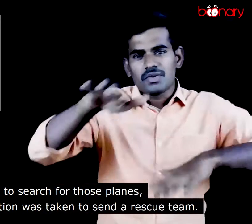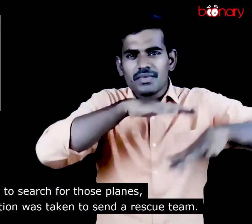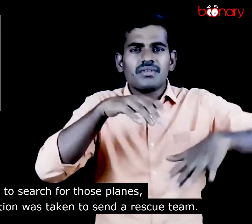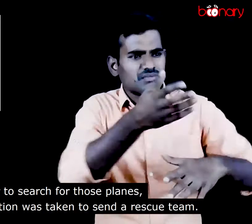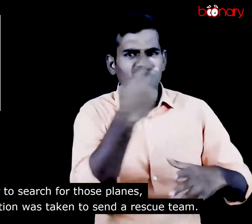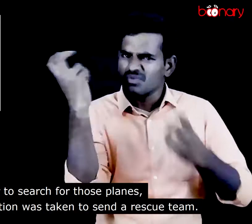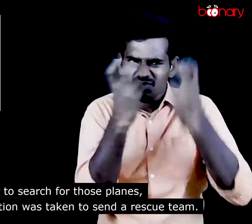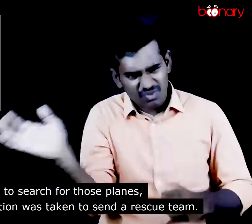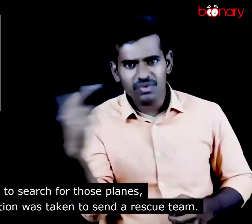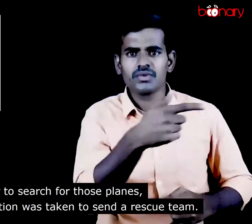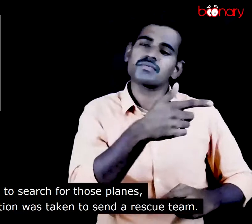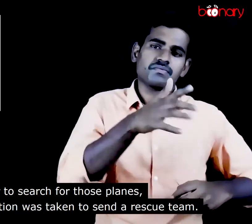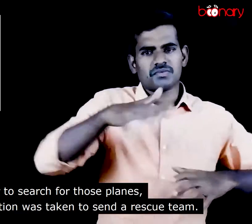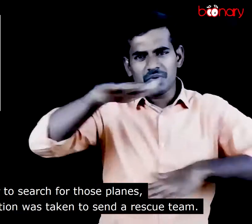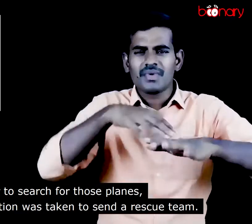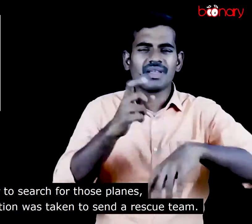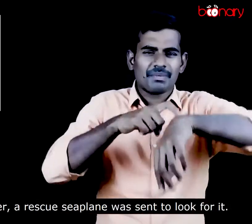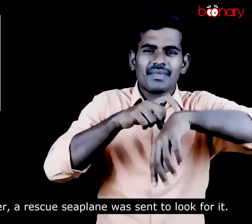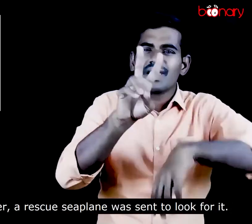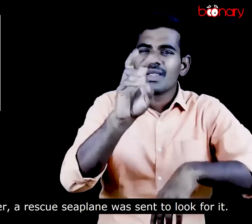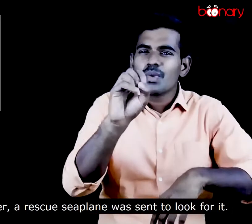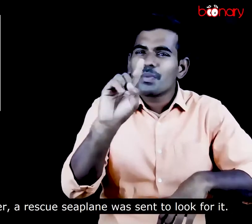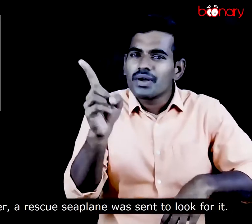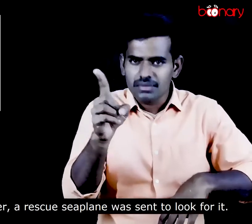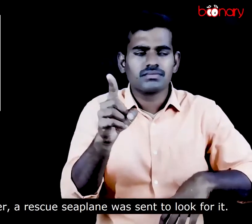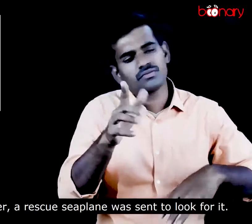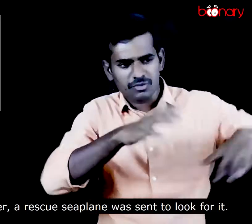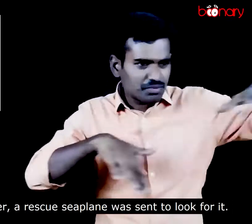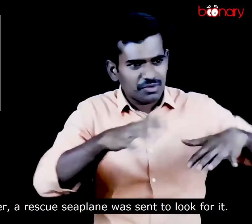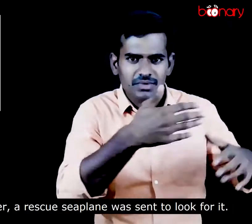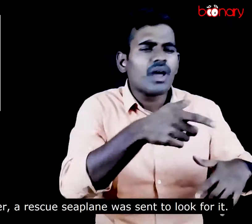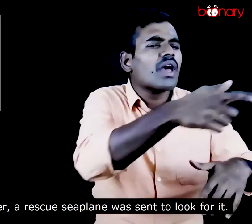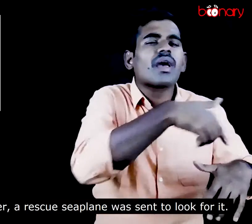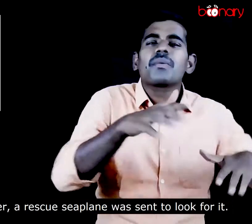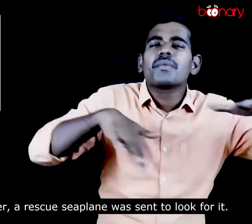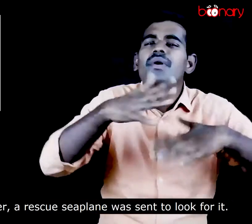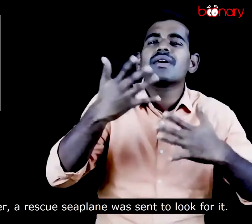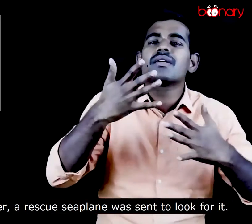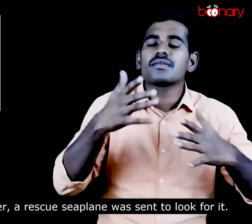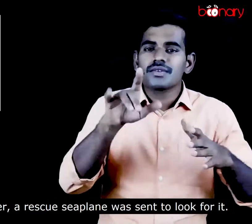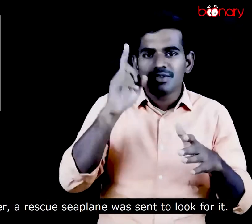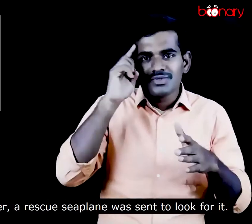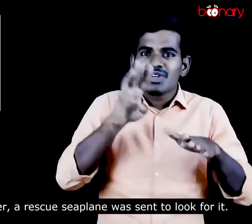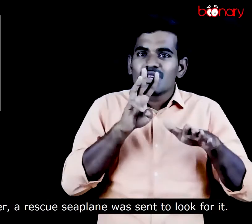taken to send a rescue team. Just 20 minutes later, a